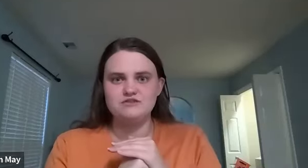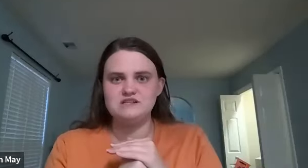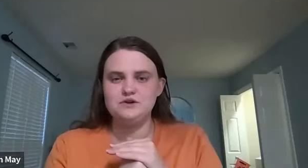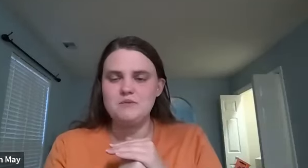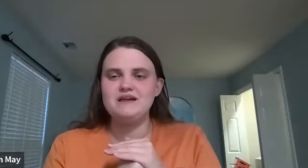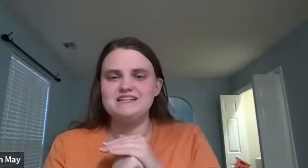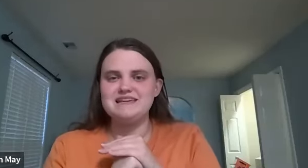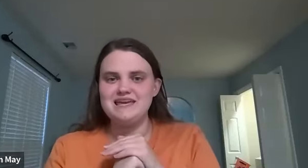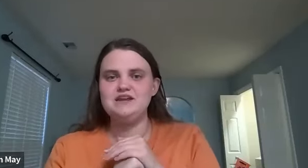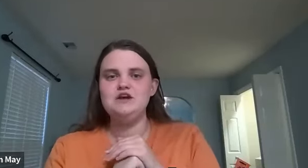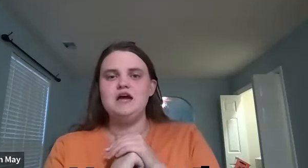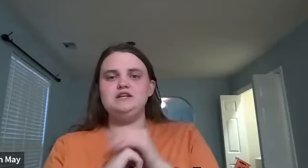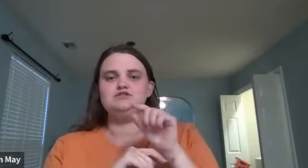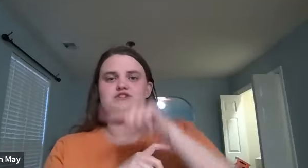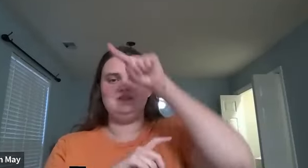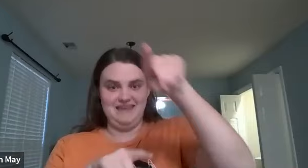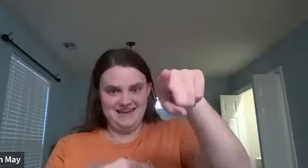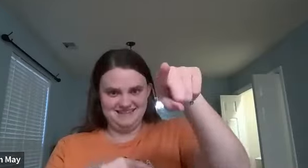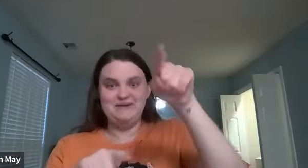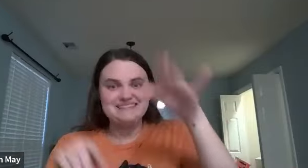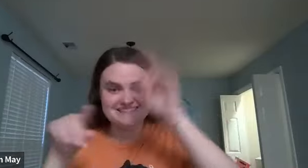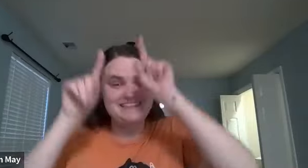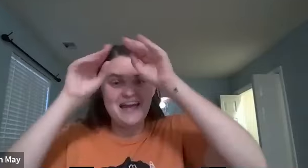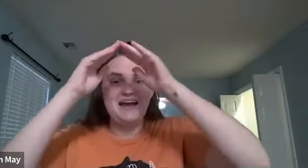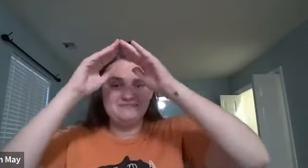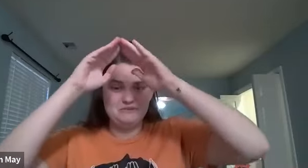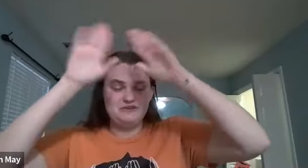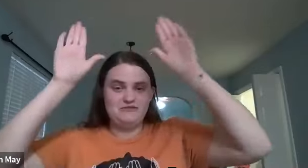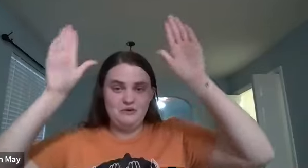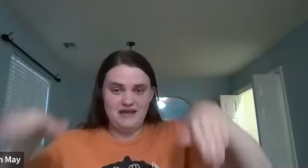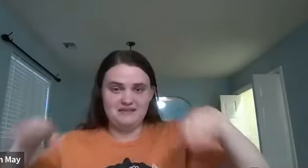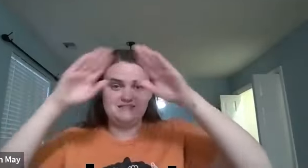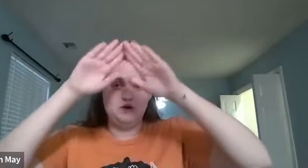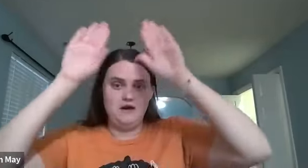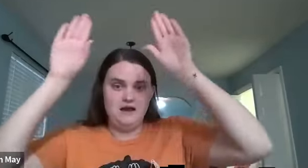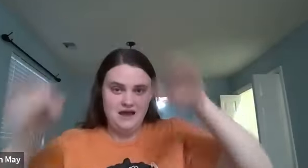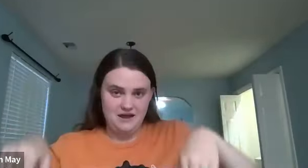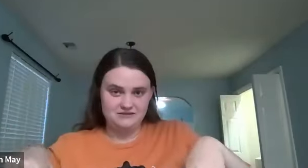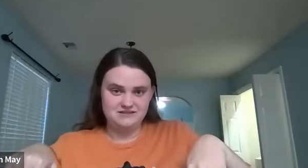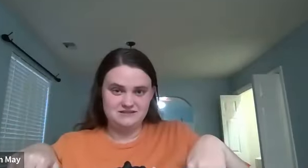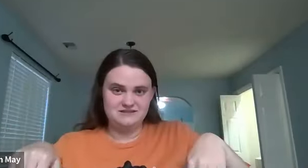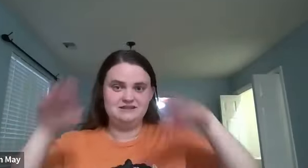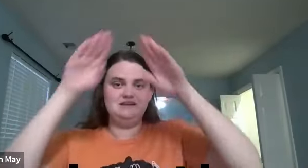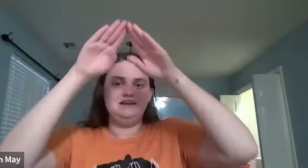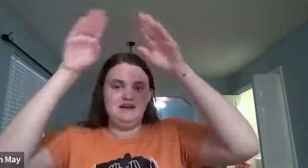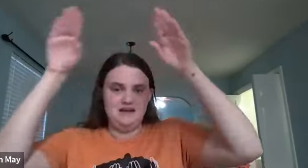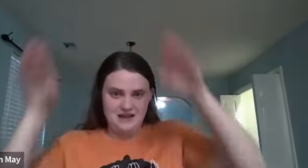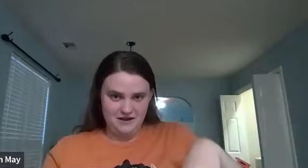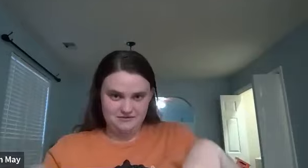If you remember, like as a kid and you just do that, yes, basically that, but with your full hands. So house,